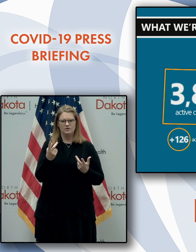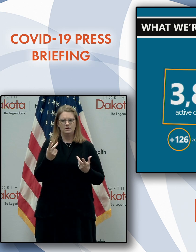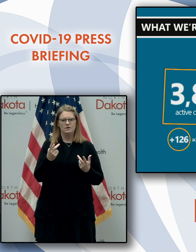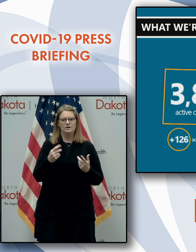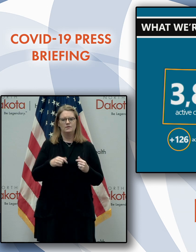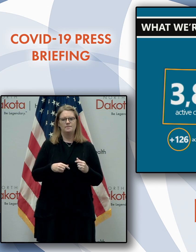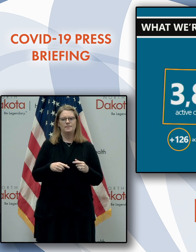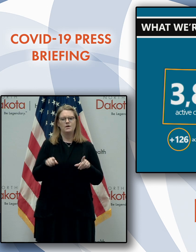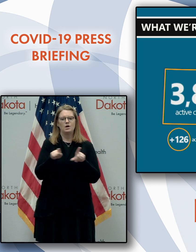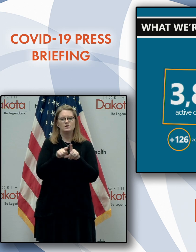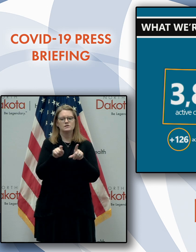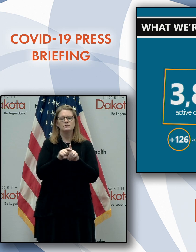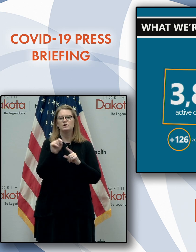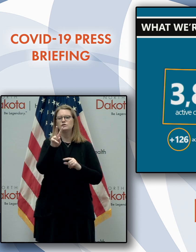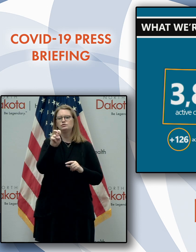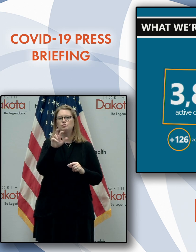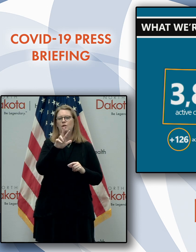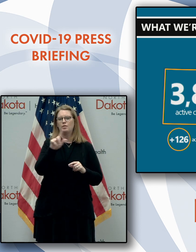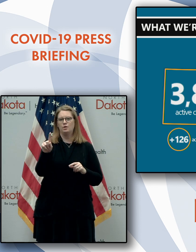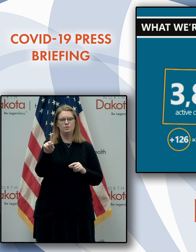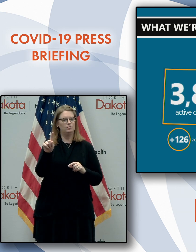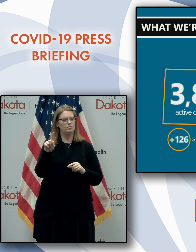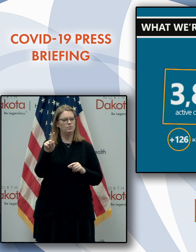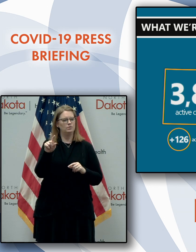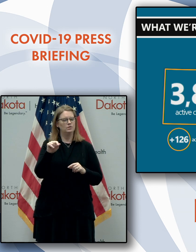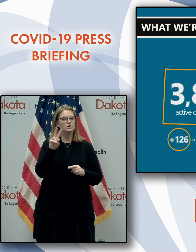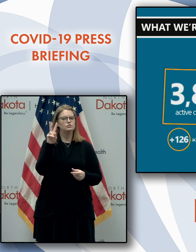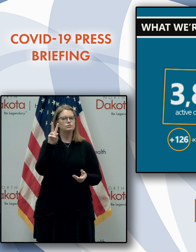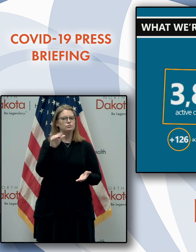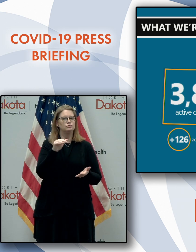at. We've got